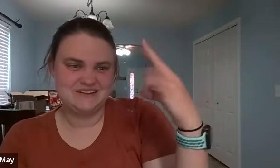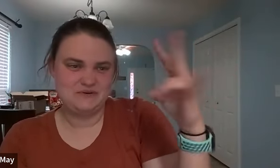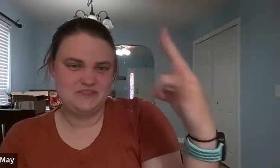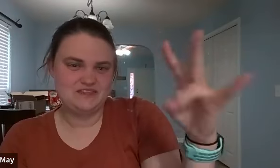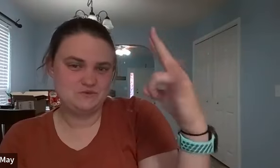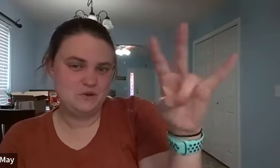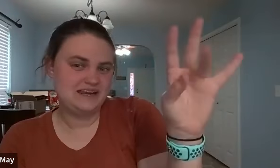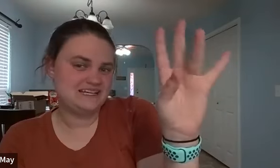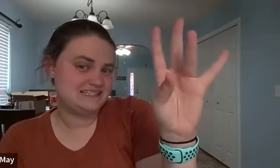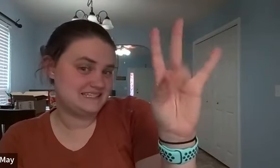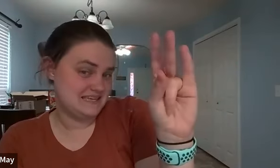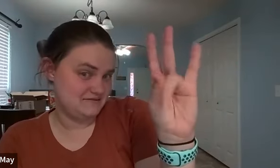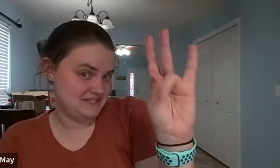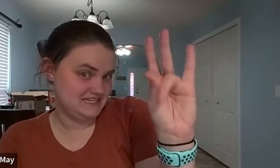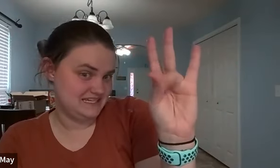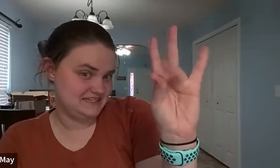So this one is 17.